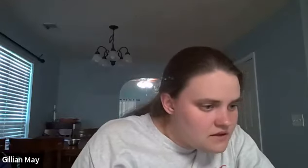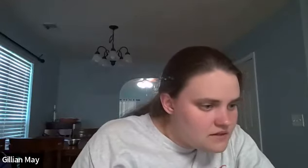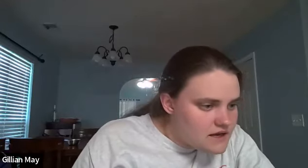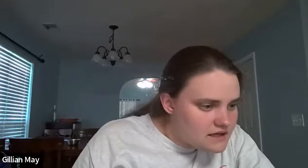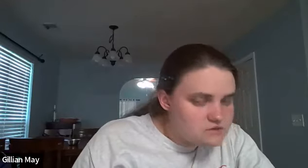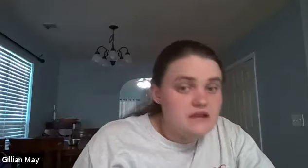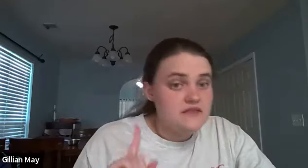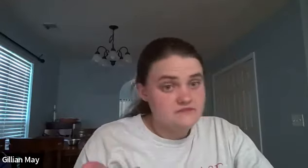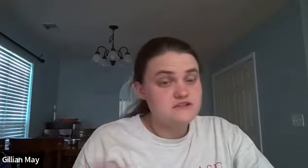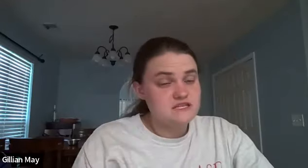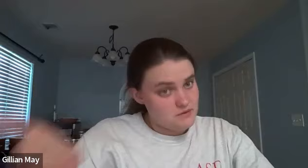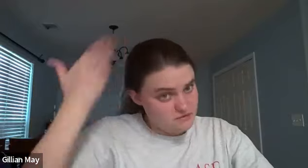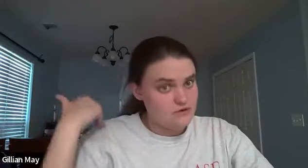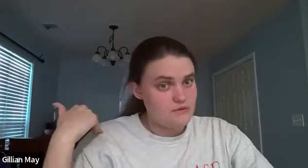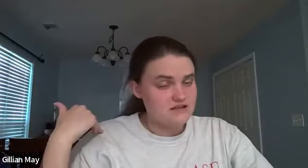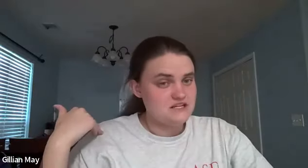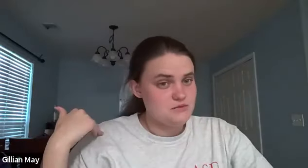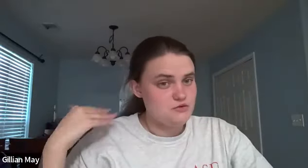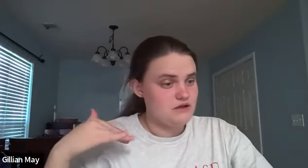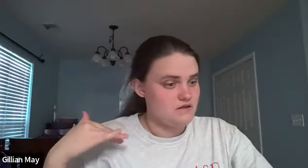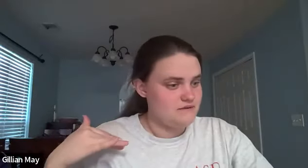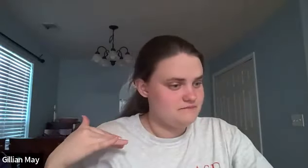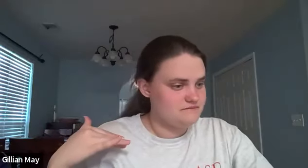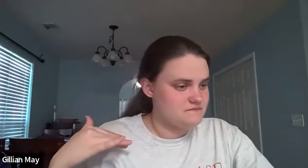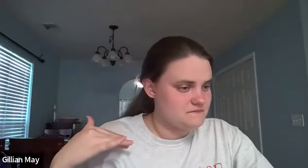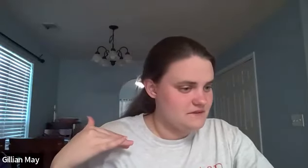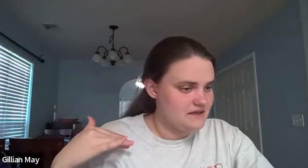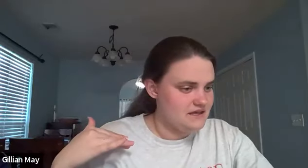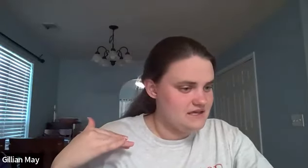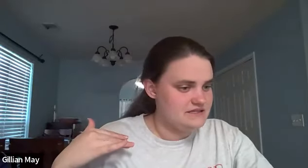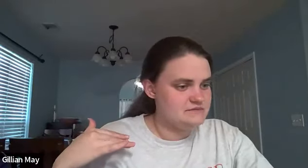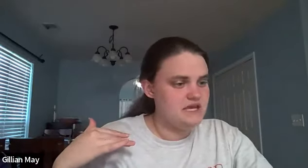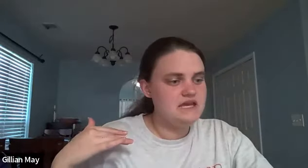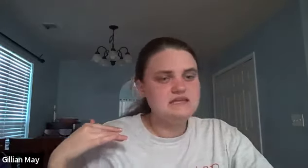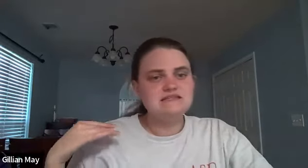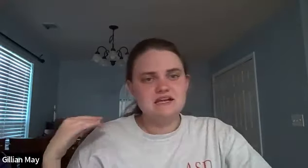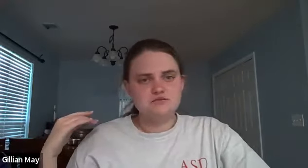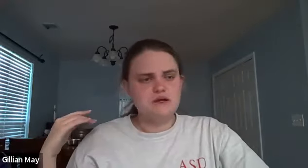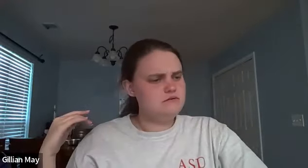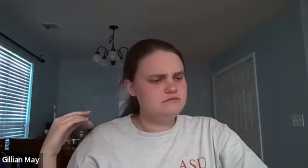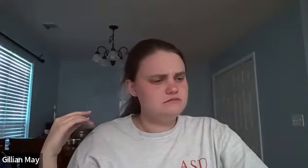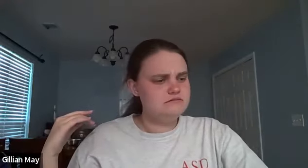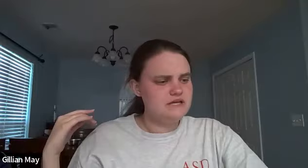the next one, and then after this, I promise we will go back because I know I'm throwing a lot, is pen/pencil.